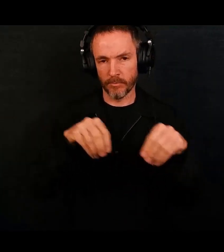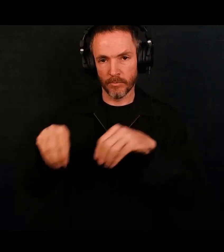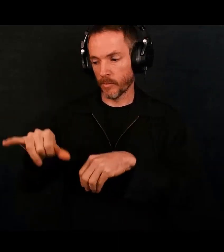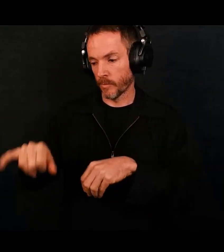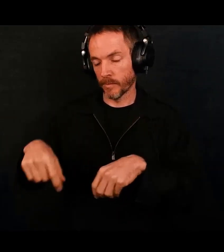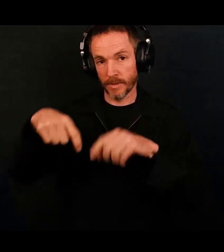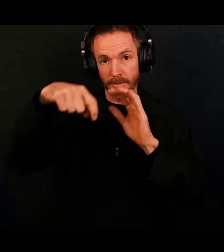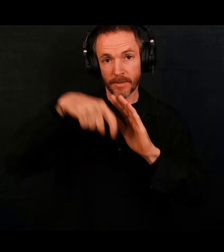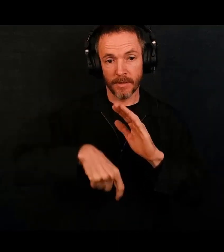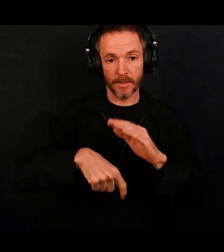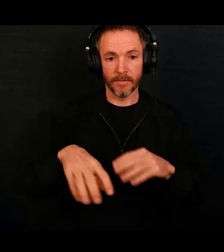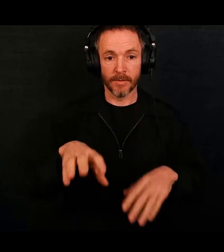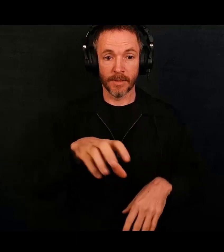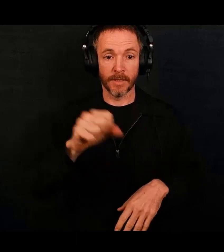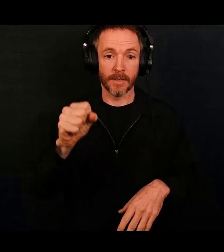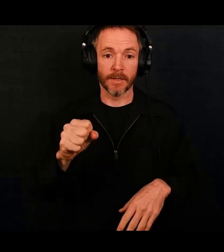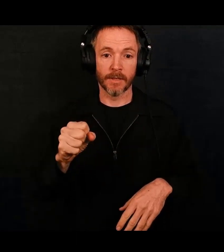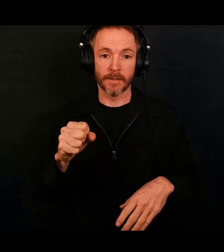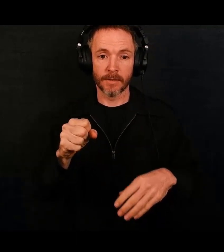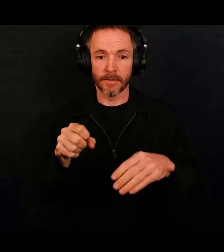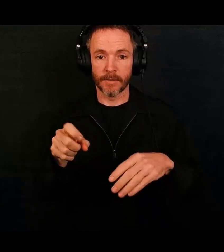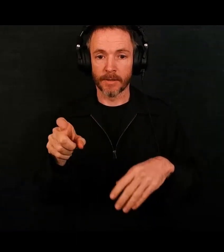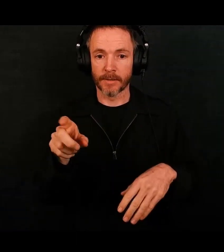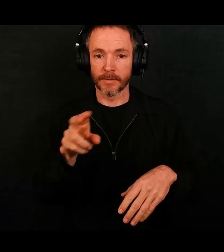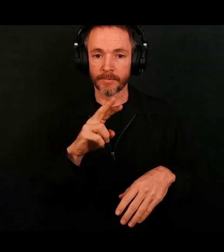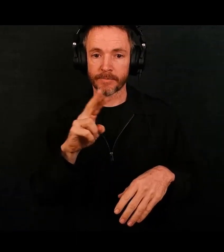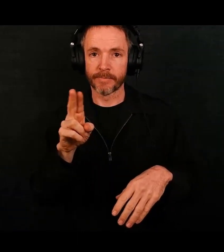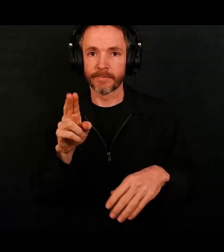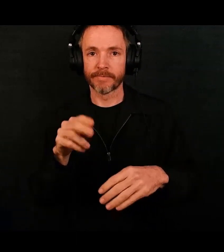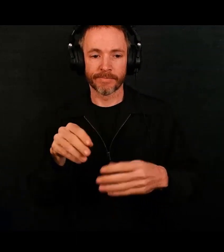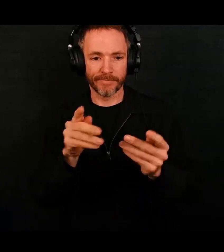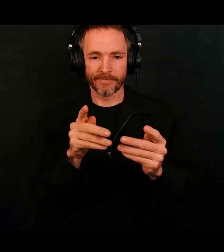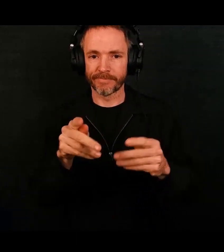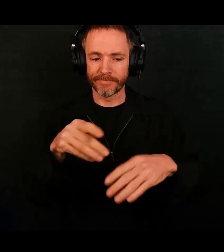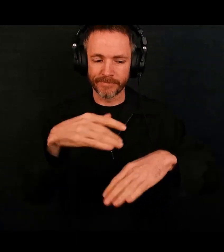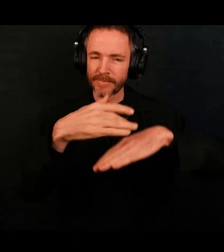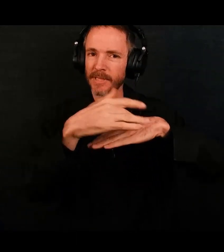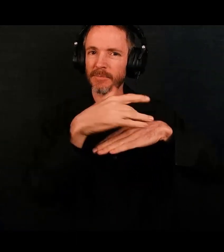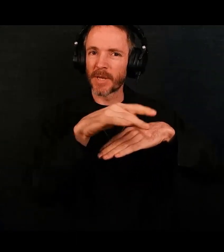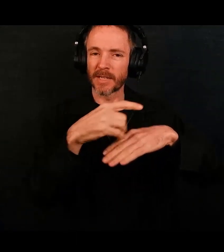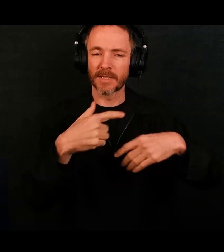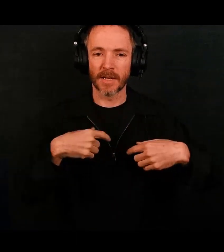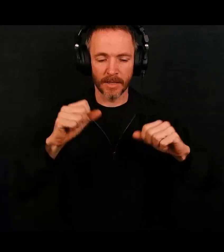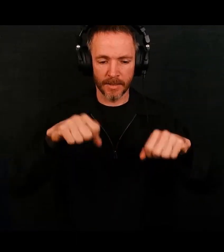to get somewhere I can tie from here to back here.